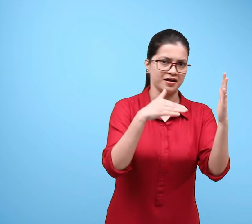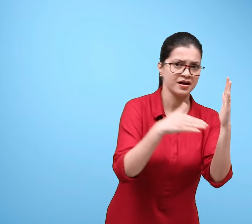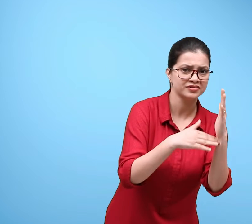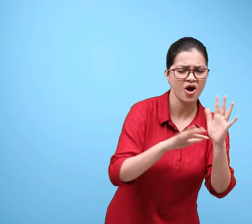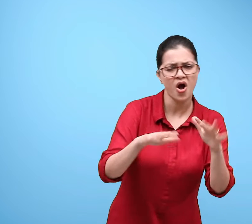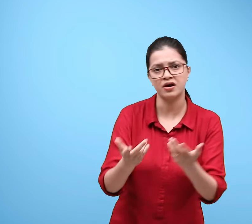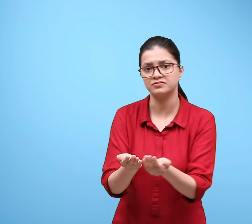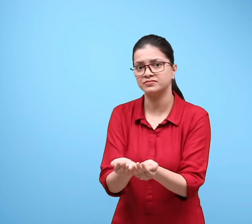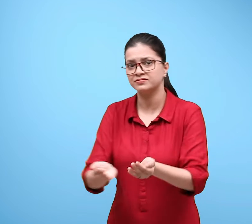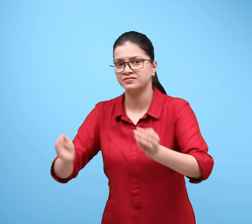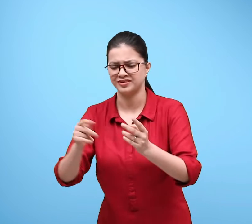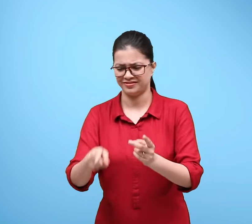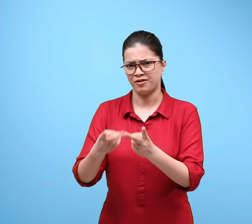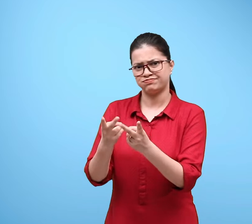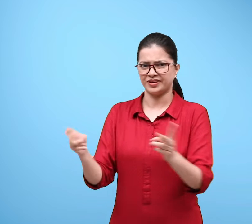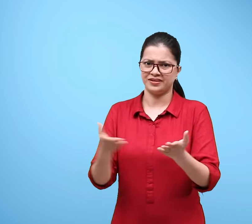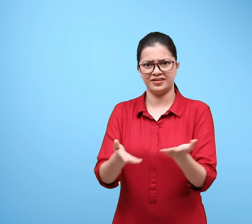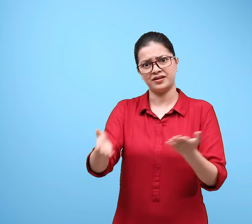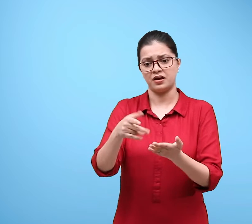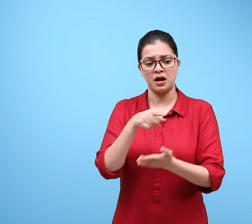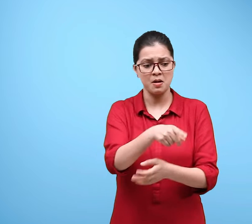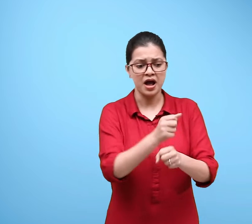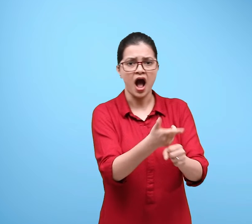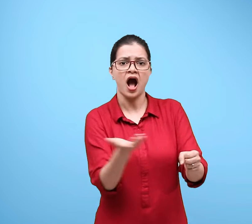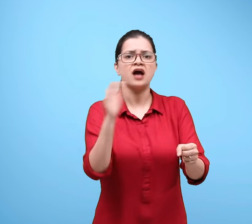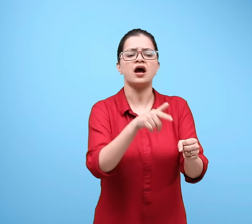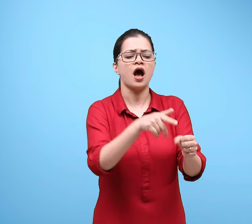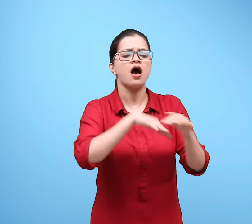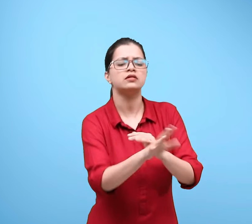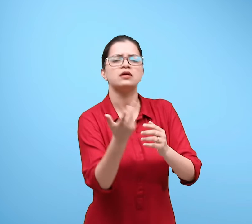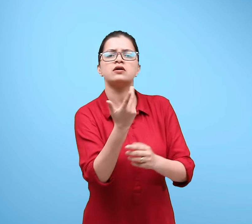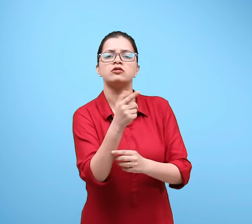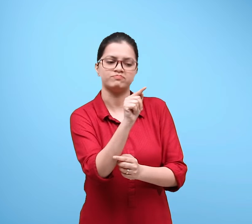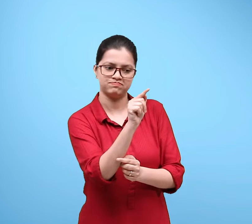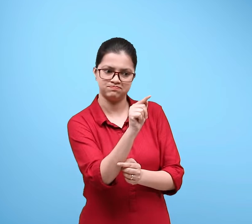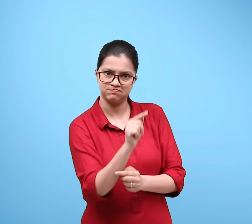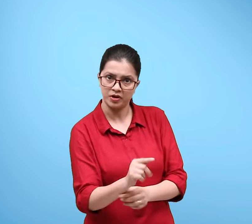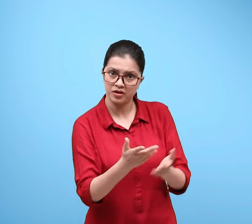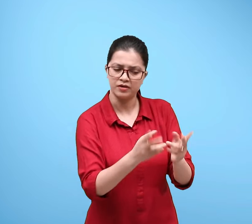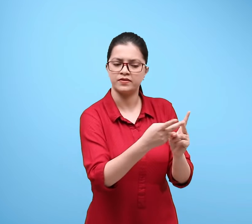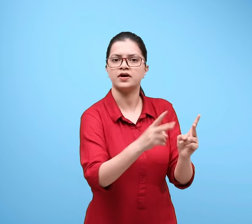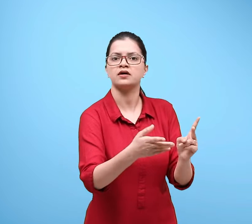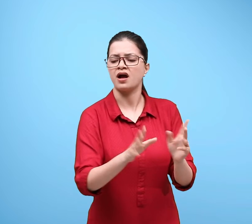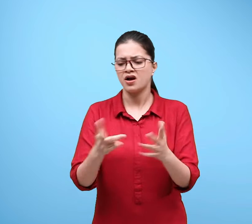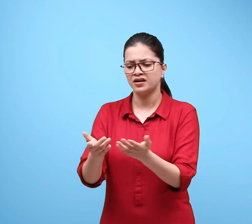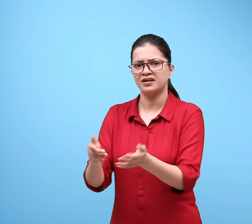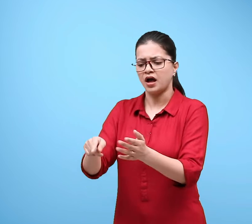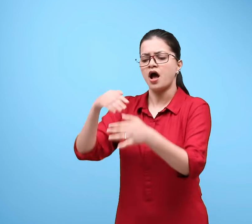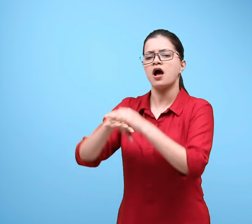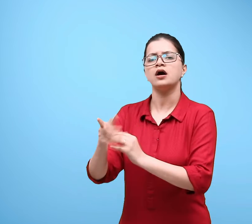We see then that we choose a material to make an object depending on its properties and the purpose for which the